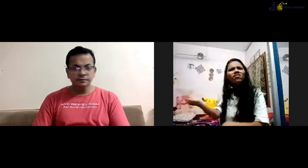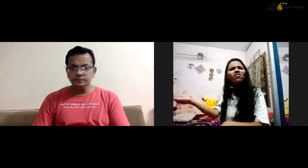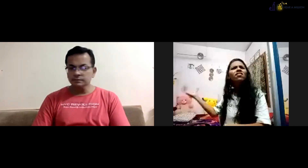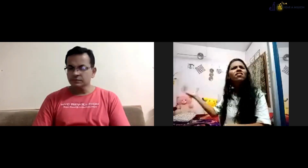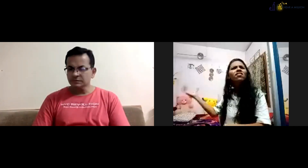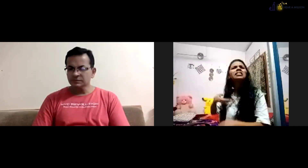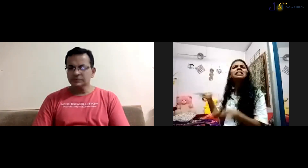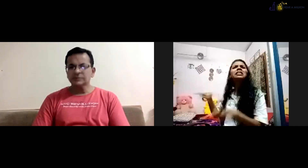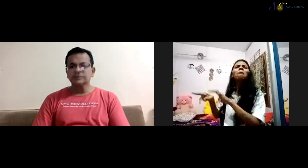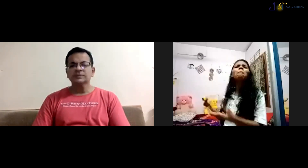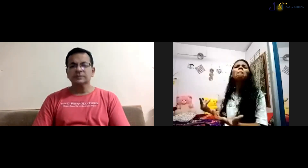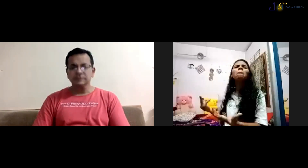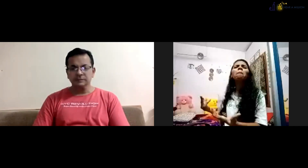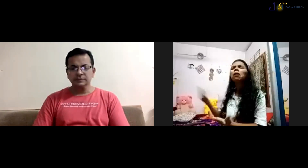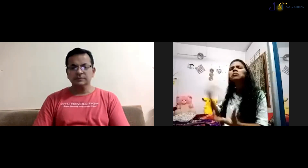the disability.